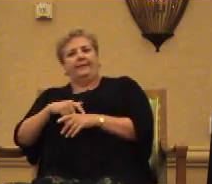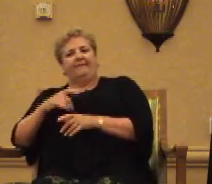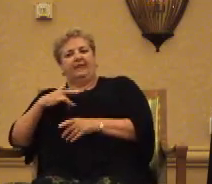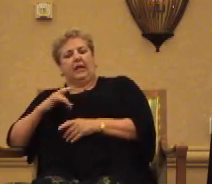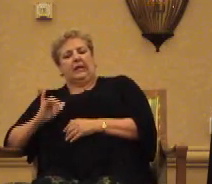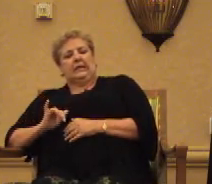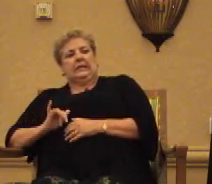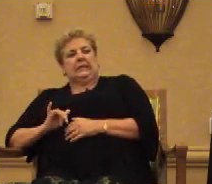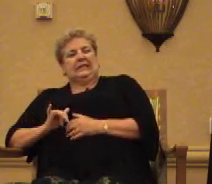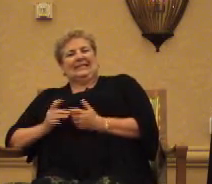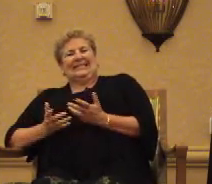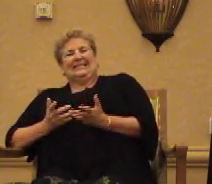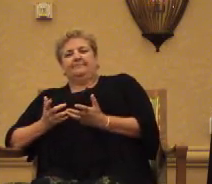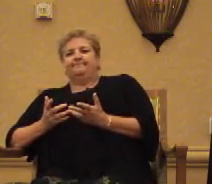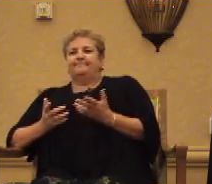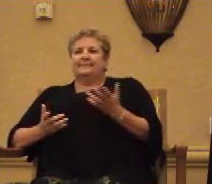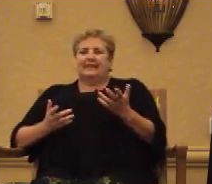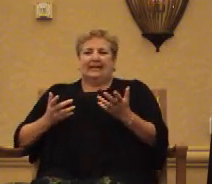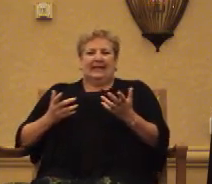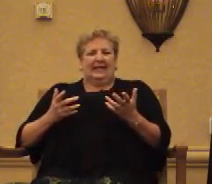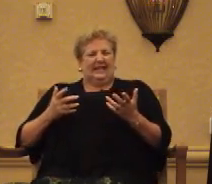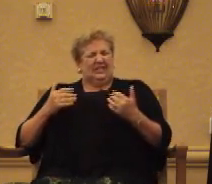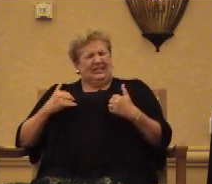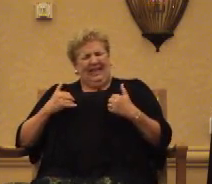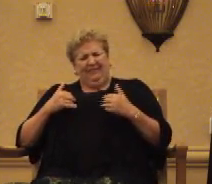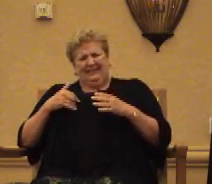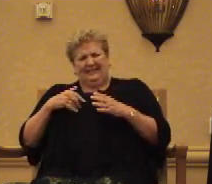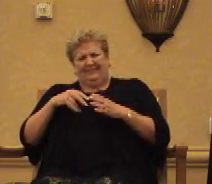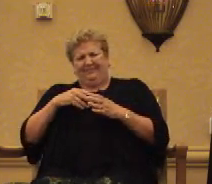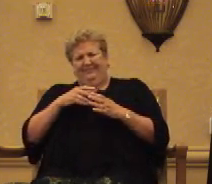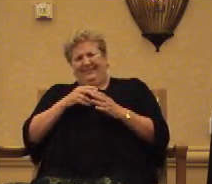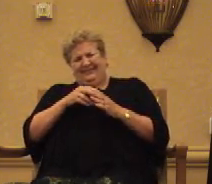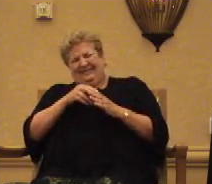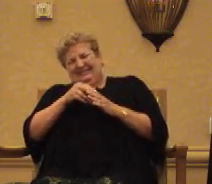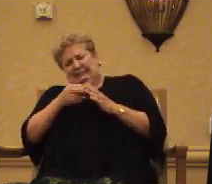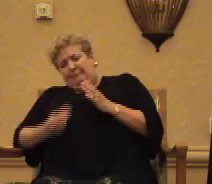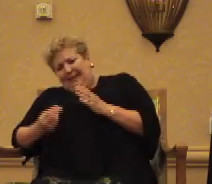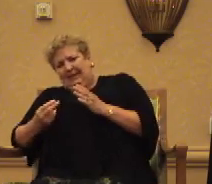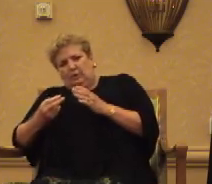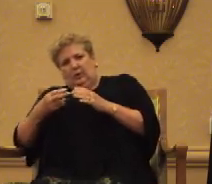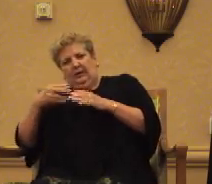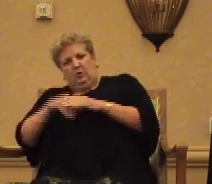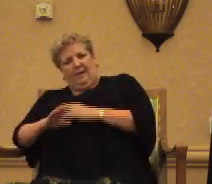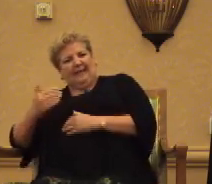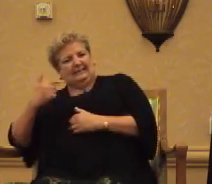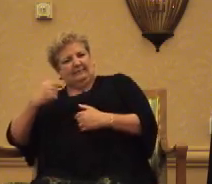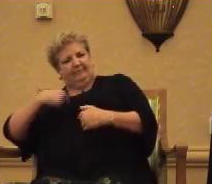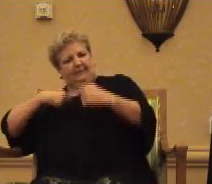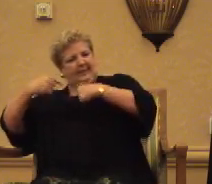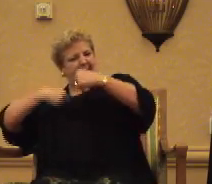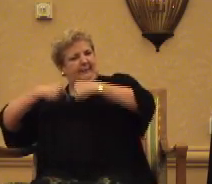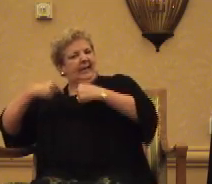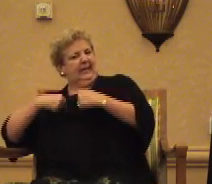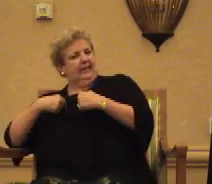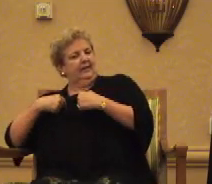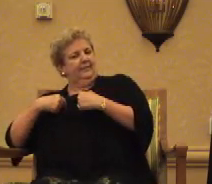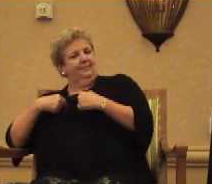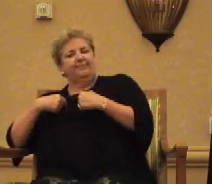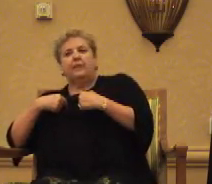have this natural default position of slipping back into self. And I don't even have to do anything.